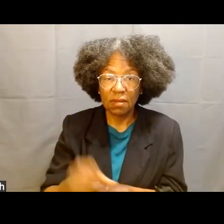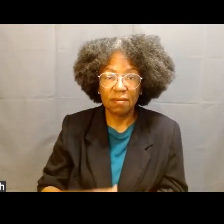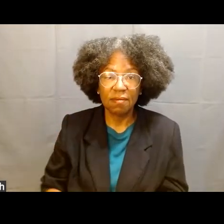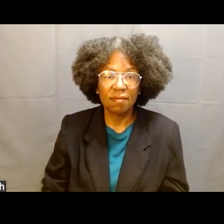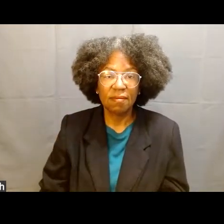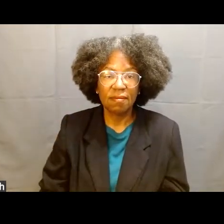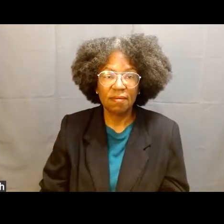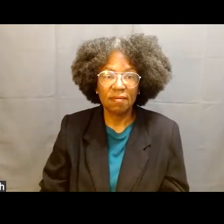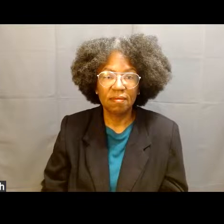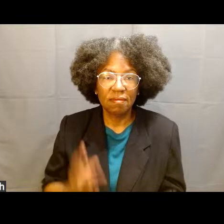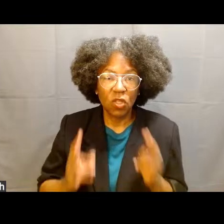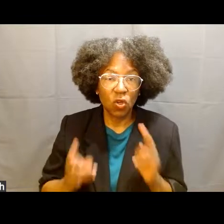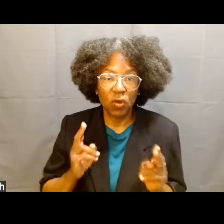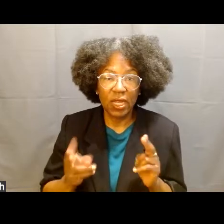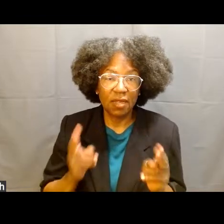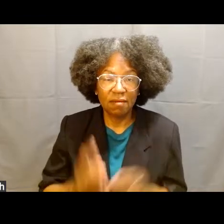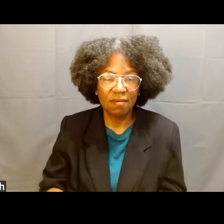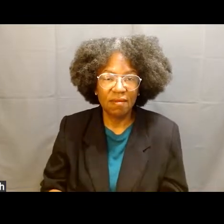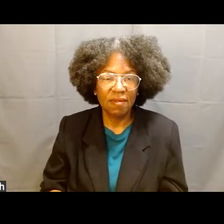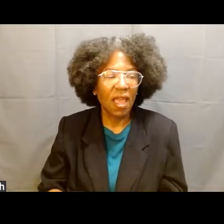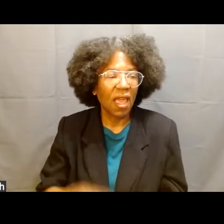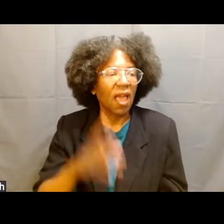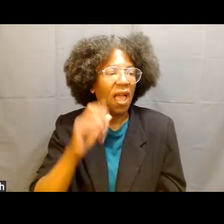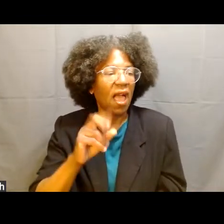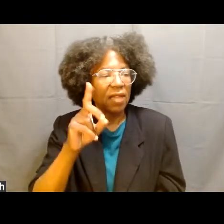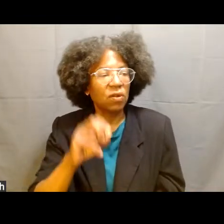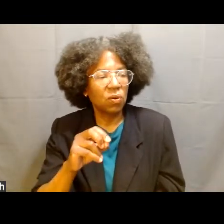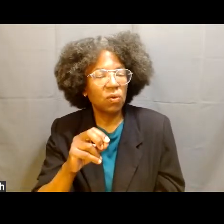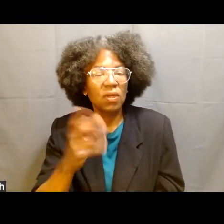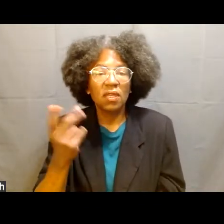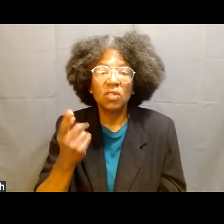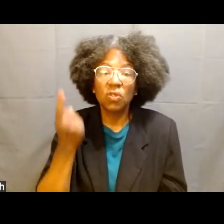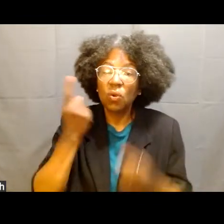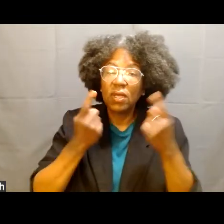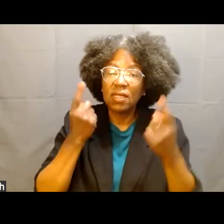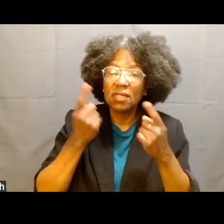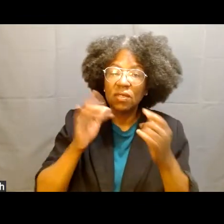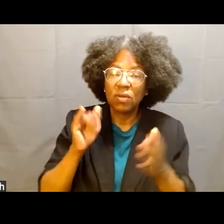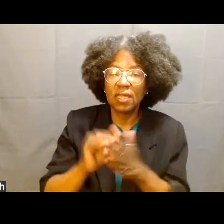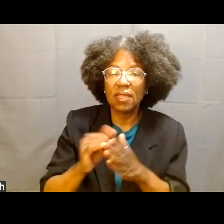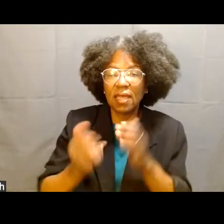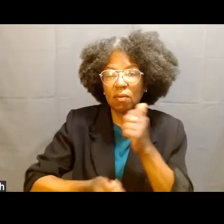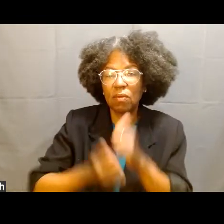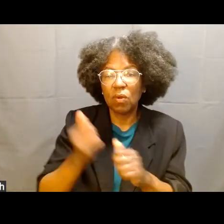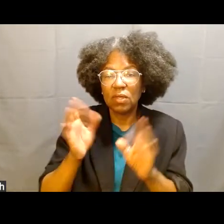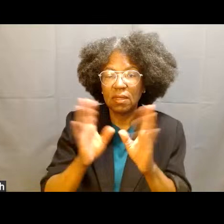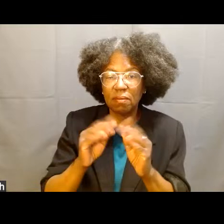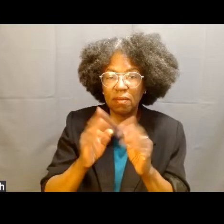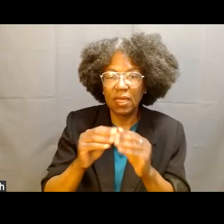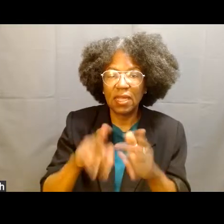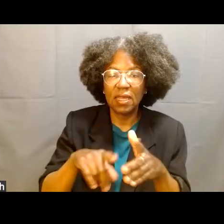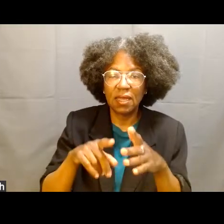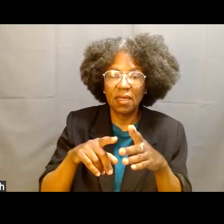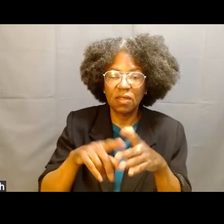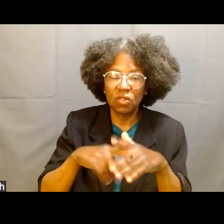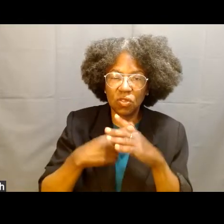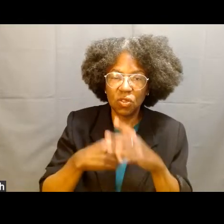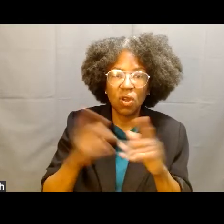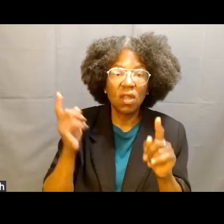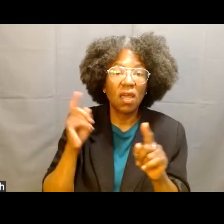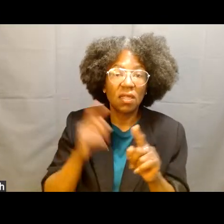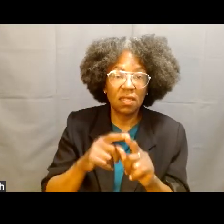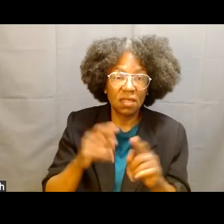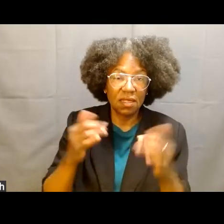Hurry. I do. So considering what most of our meeting started at the beginning, and until today, I wasn't aware of